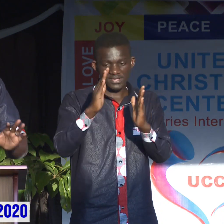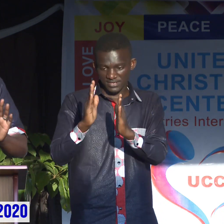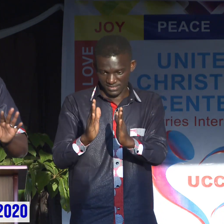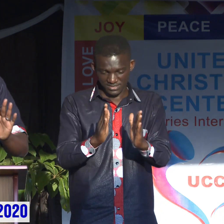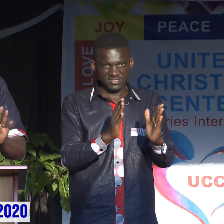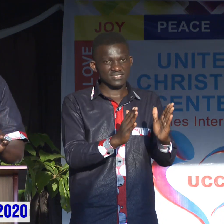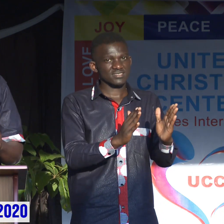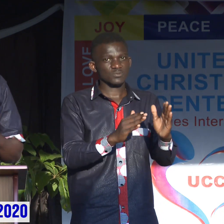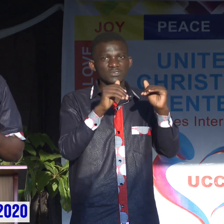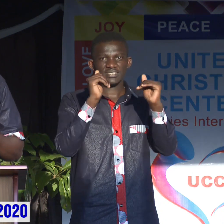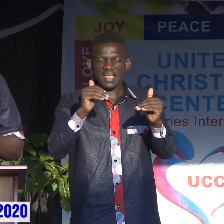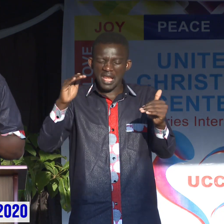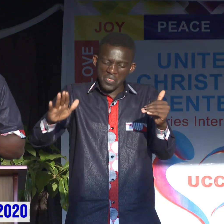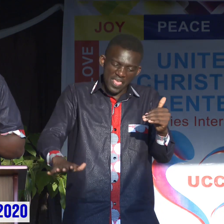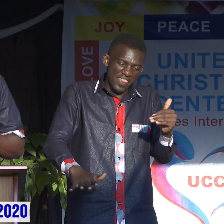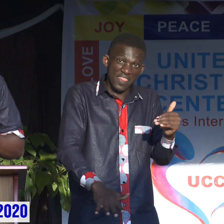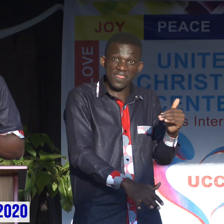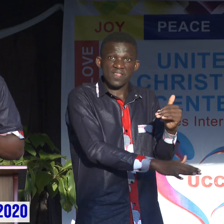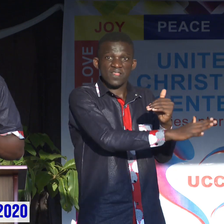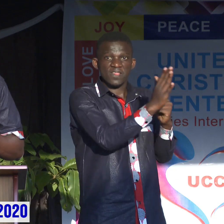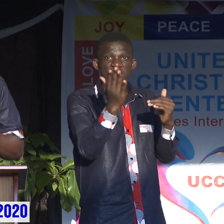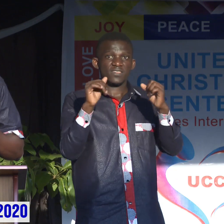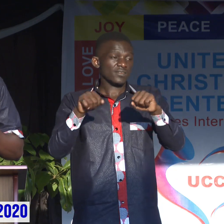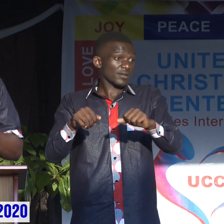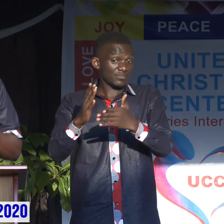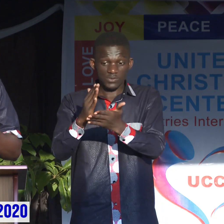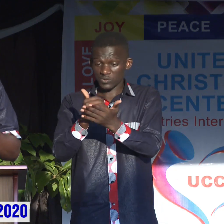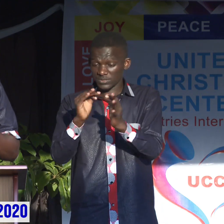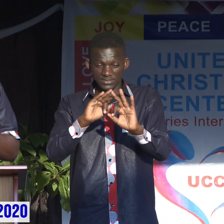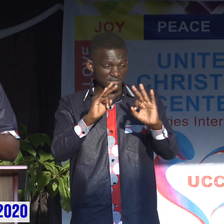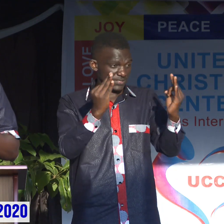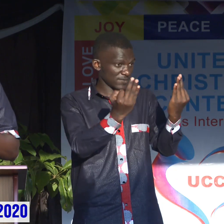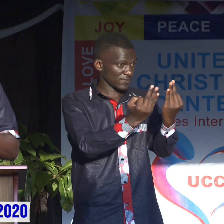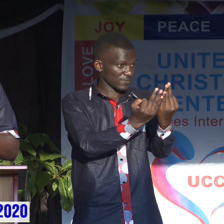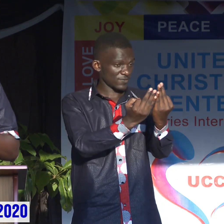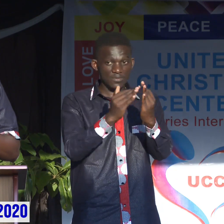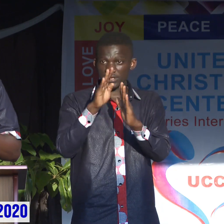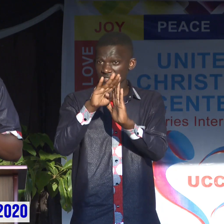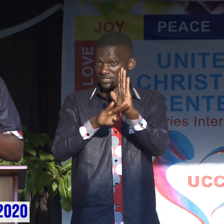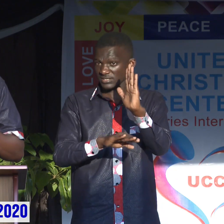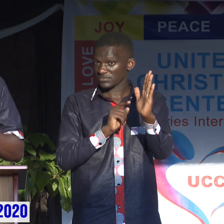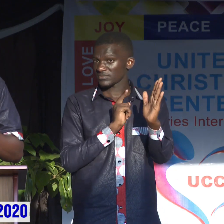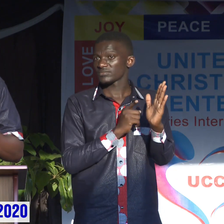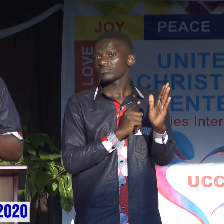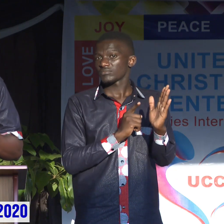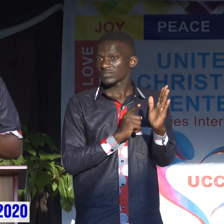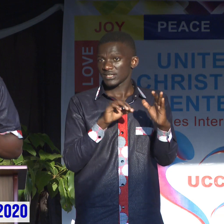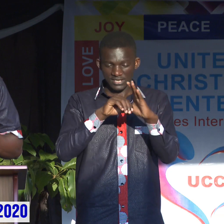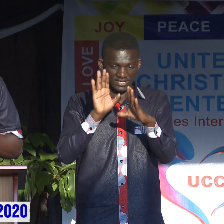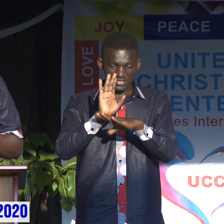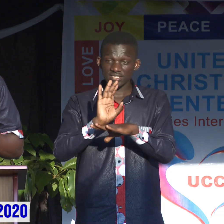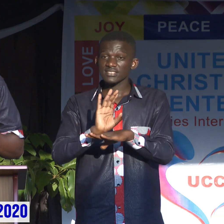system, it can go into the night. Kuba family system. Because the family system